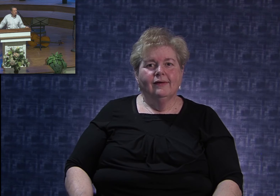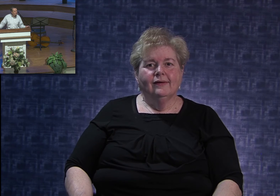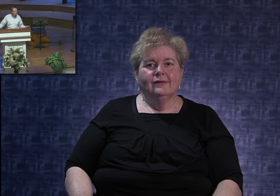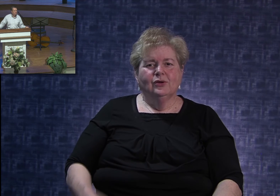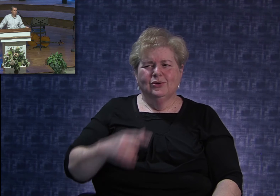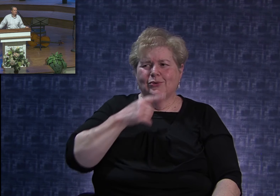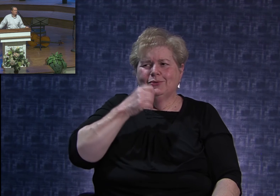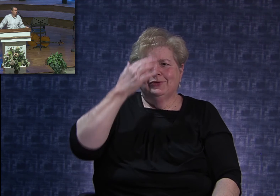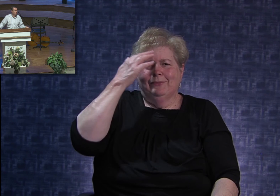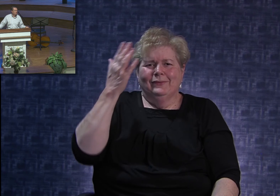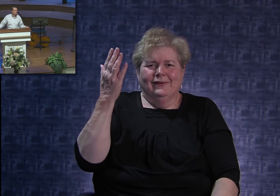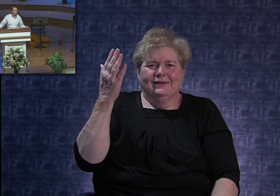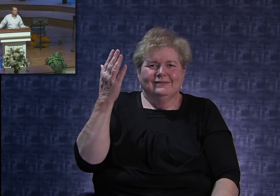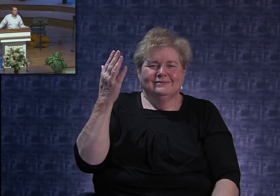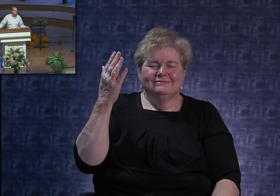Who knew?